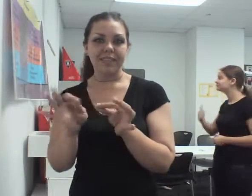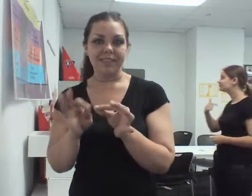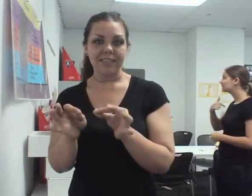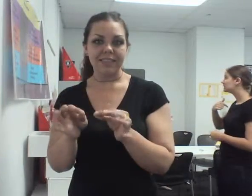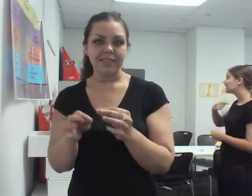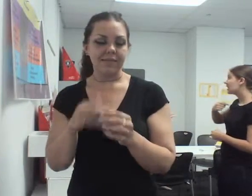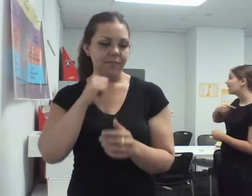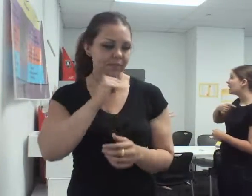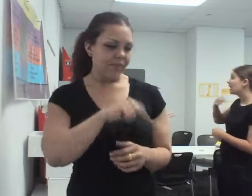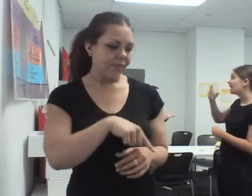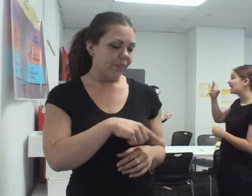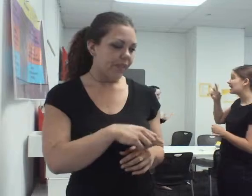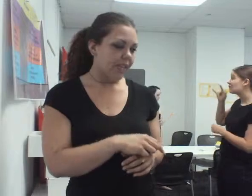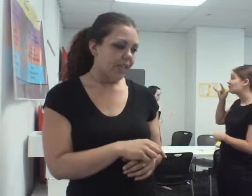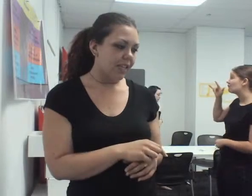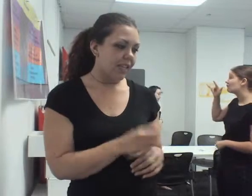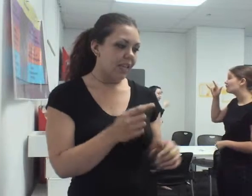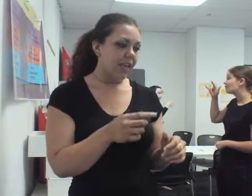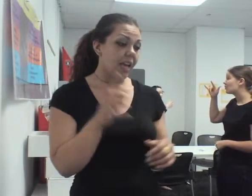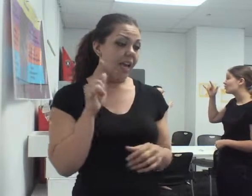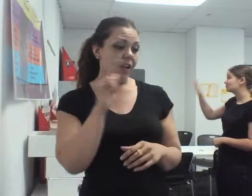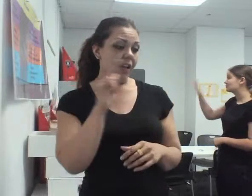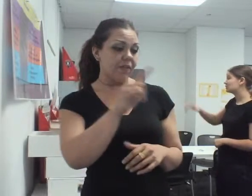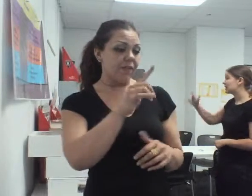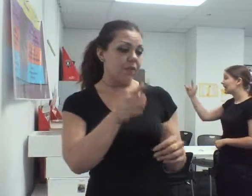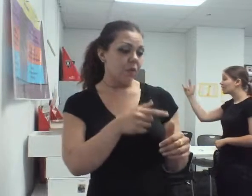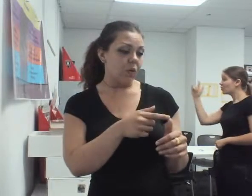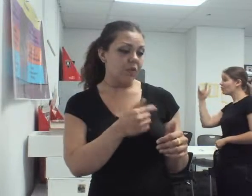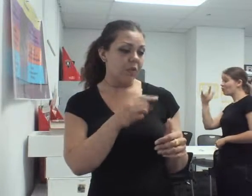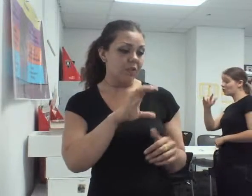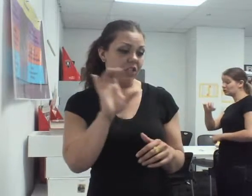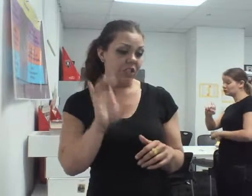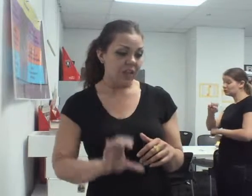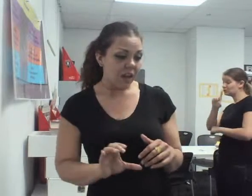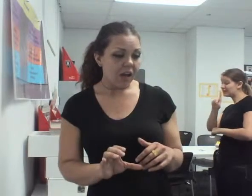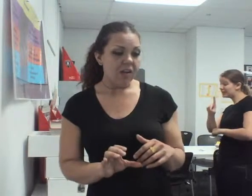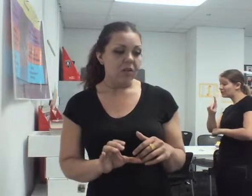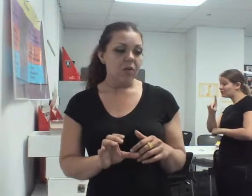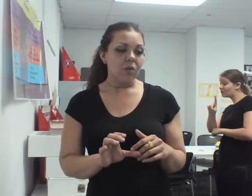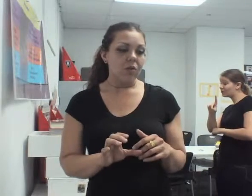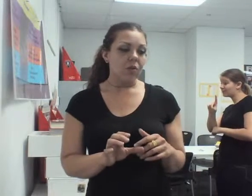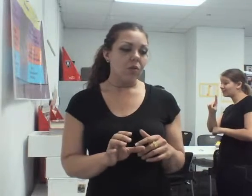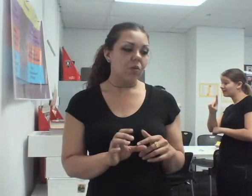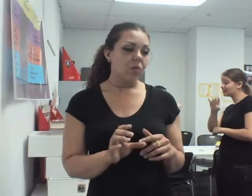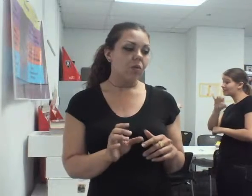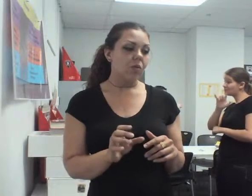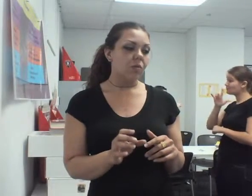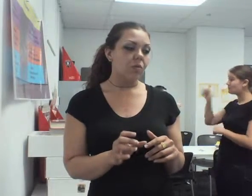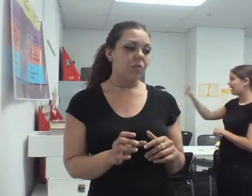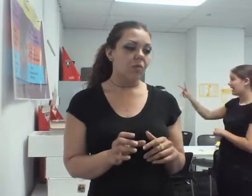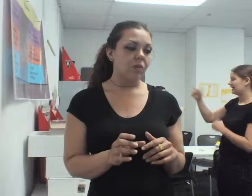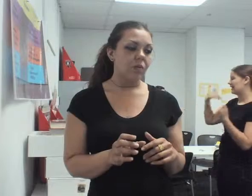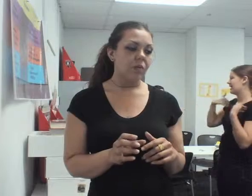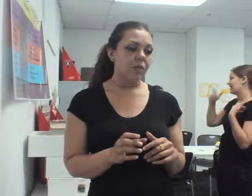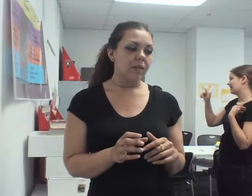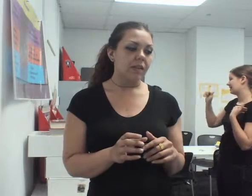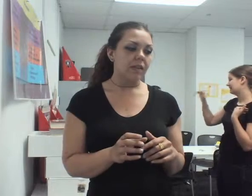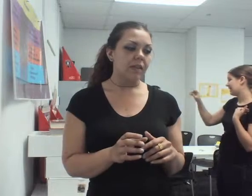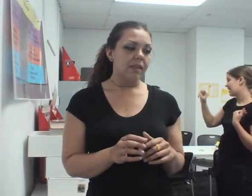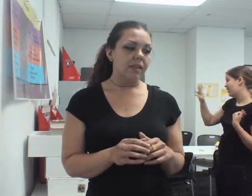From Chicago to San Diego and then on the way back my layover. Beautiful! Yay!